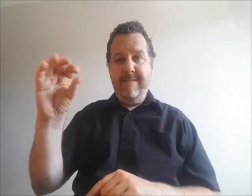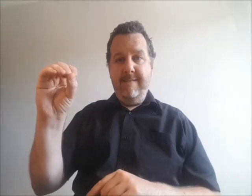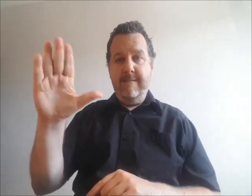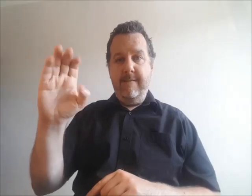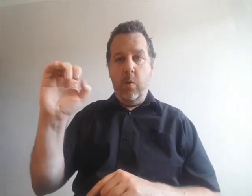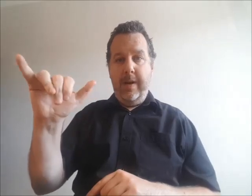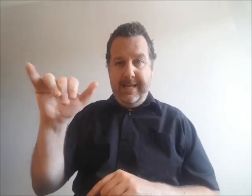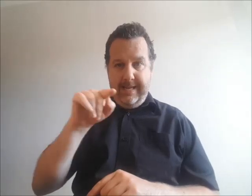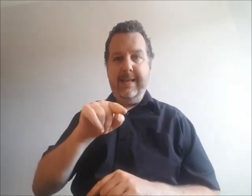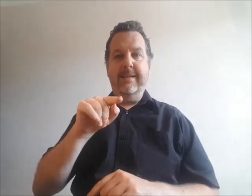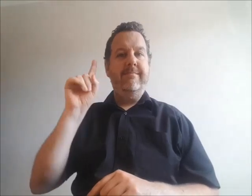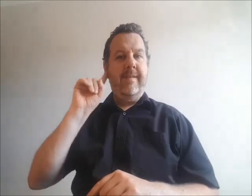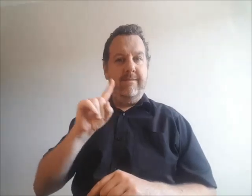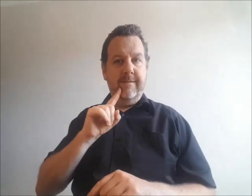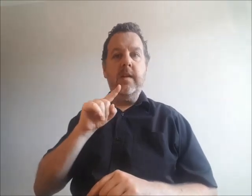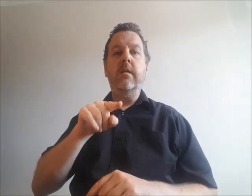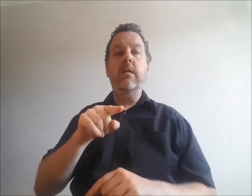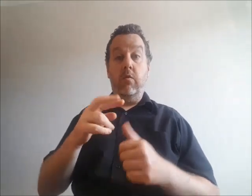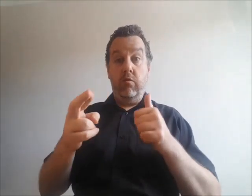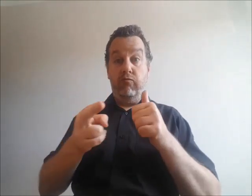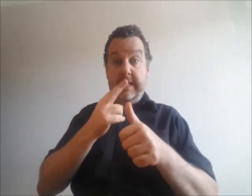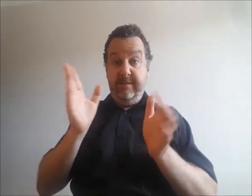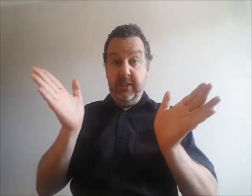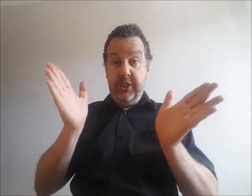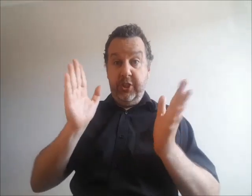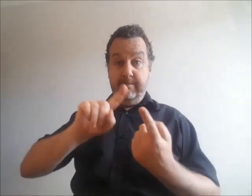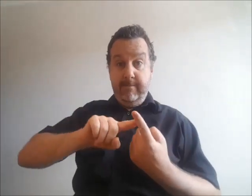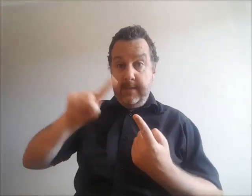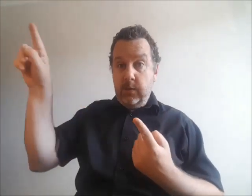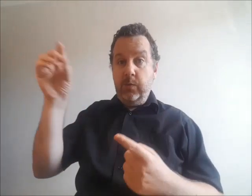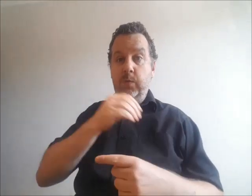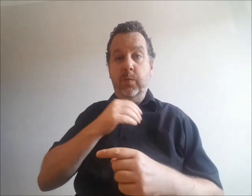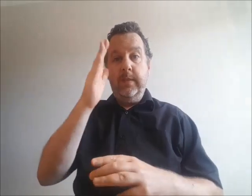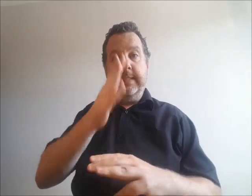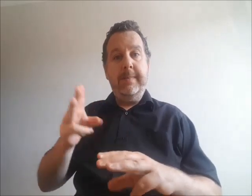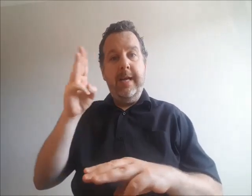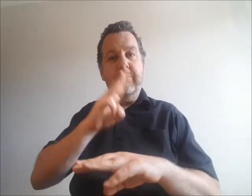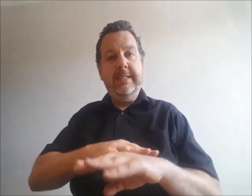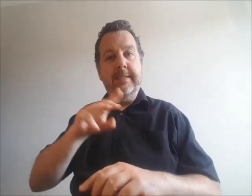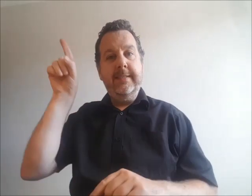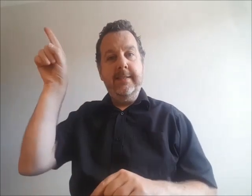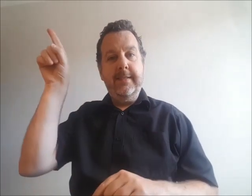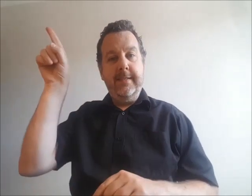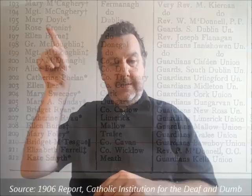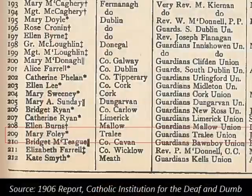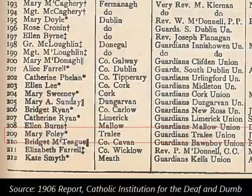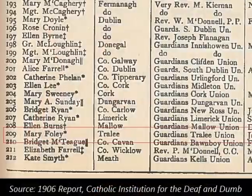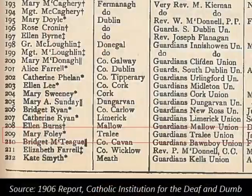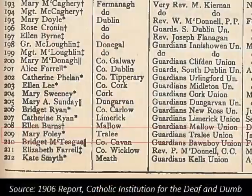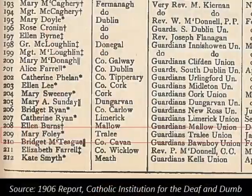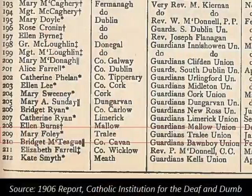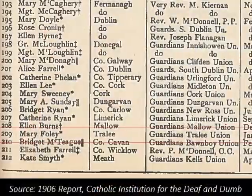Foley. Mary Foley had already been sent to St. Mary's School in Cabra by this time.